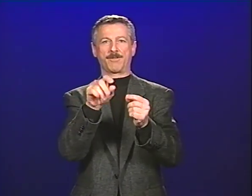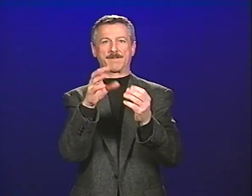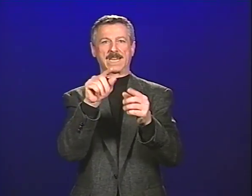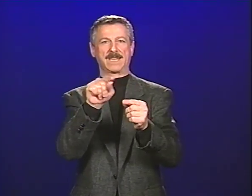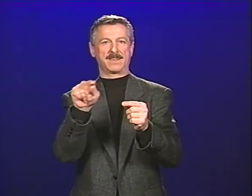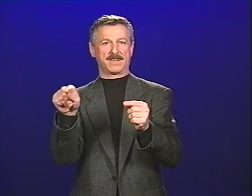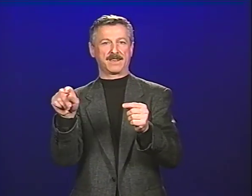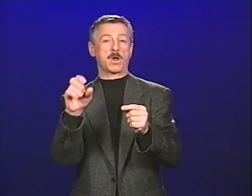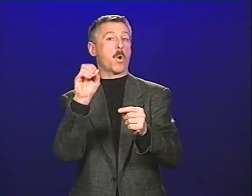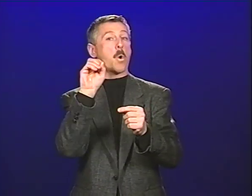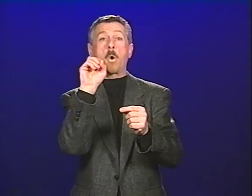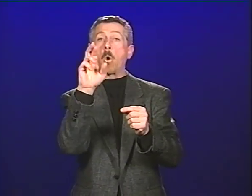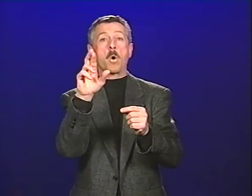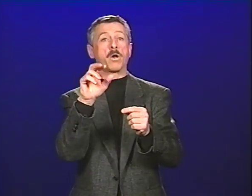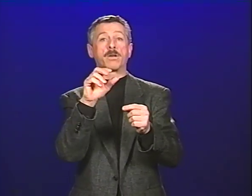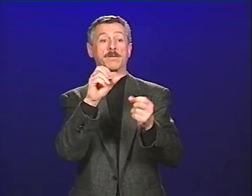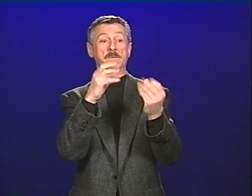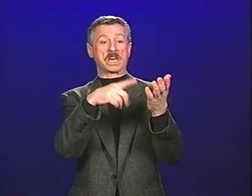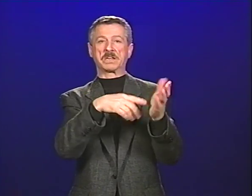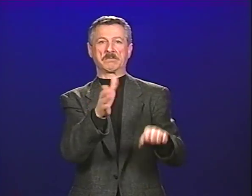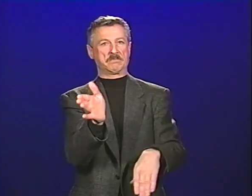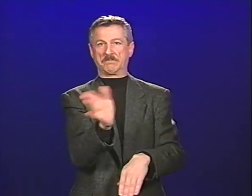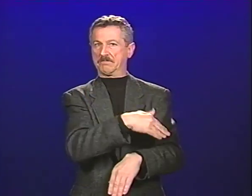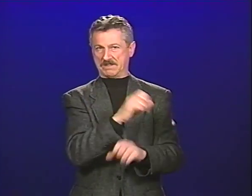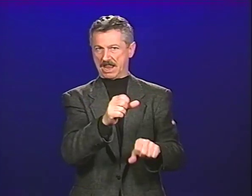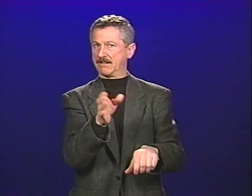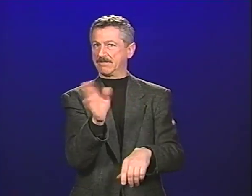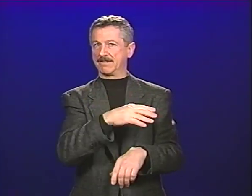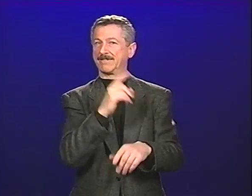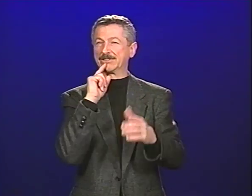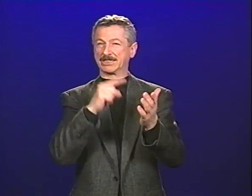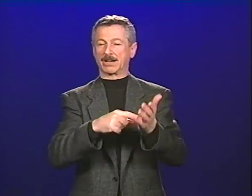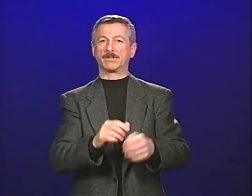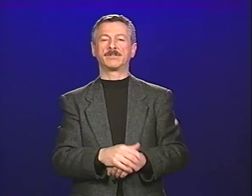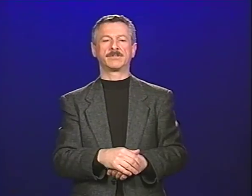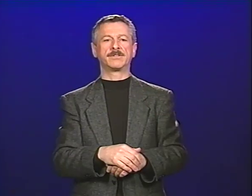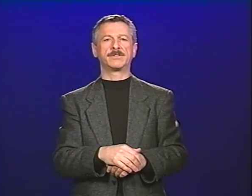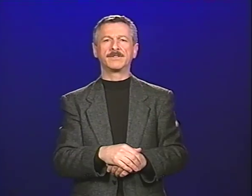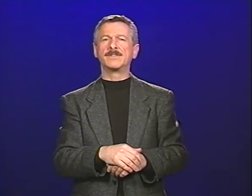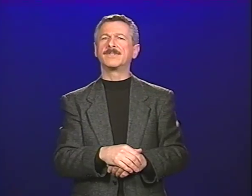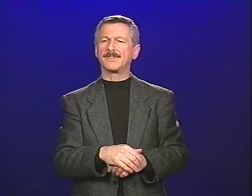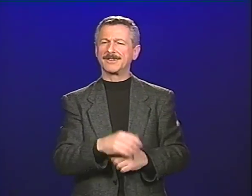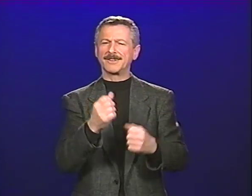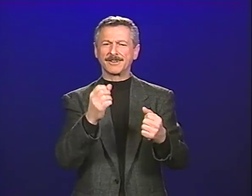sentence that relates to cars showing more than one. We could drop the sign many and sign,